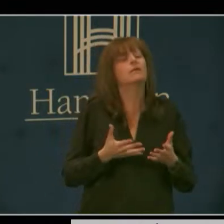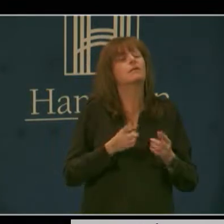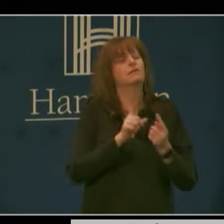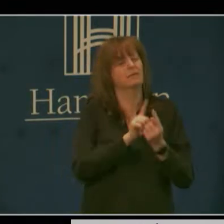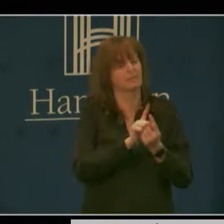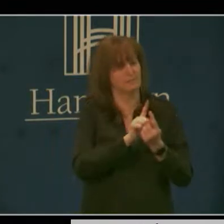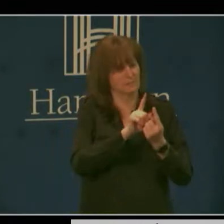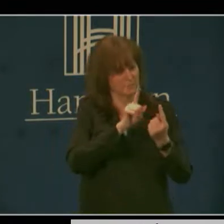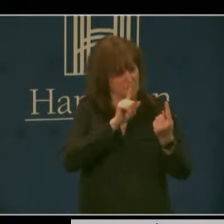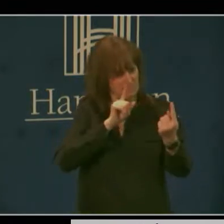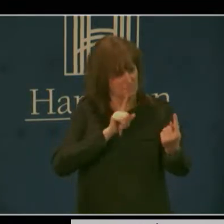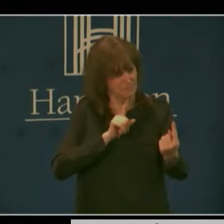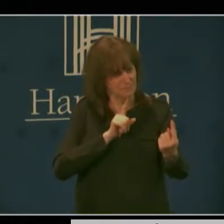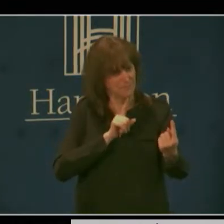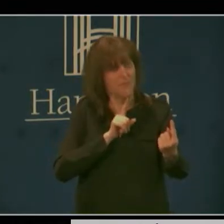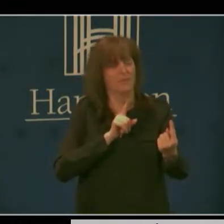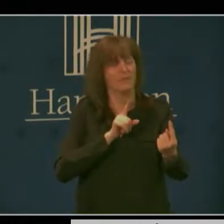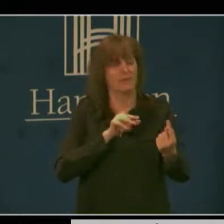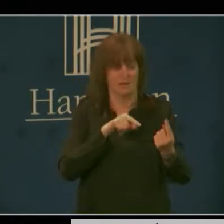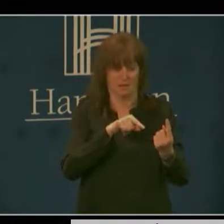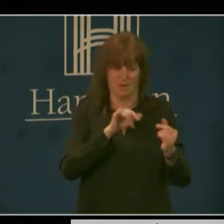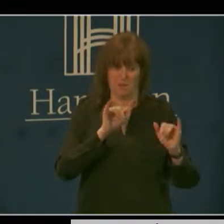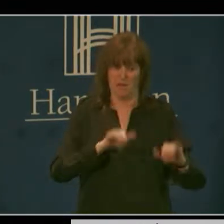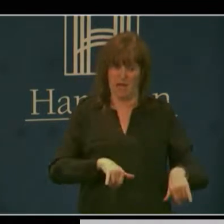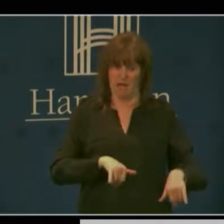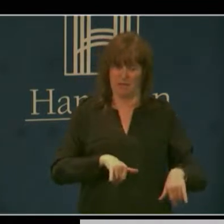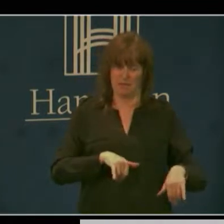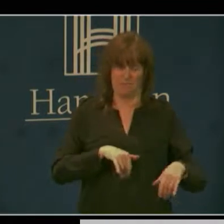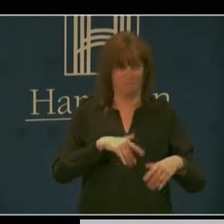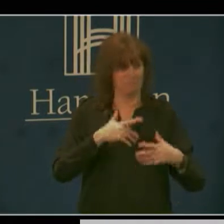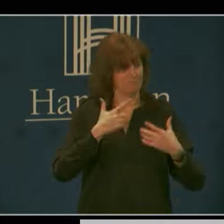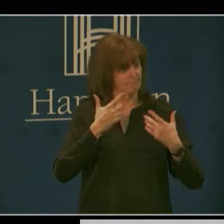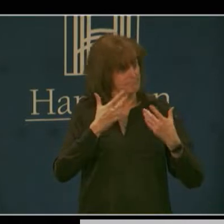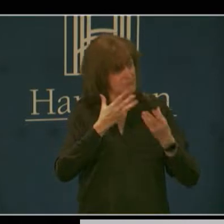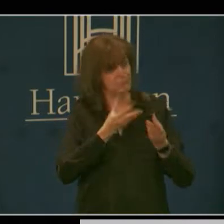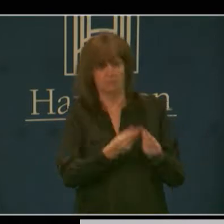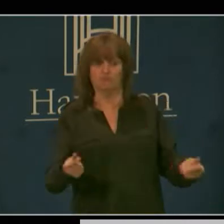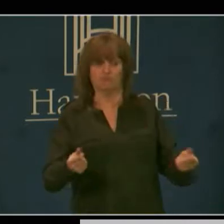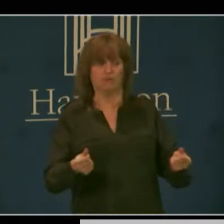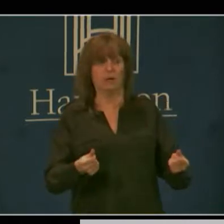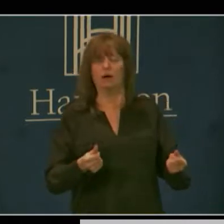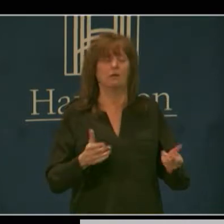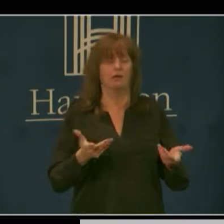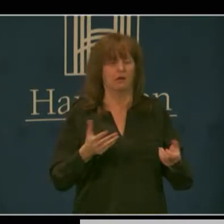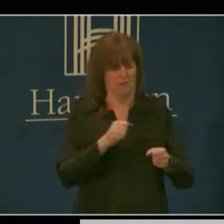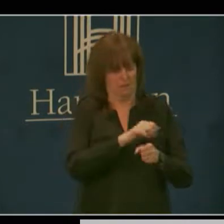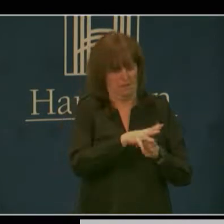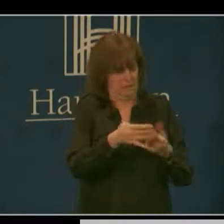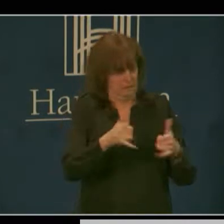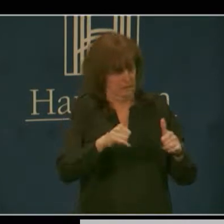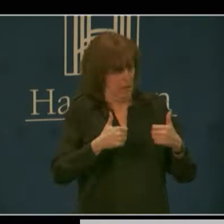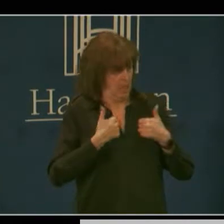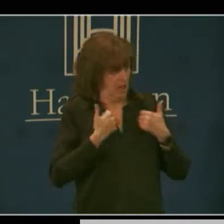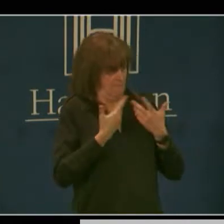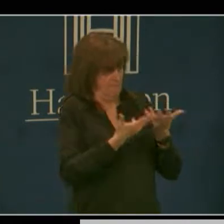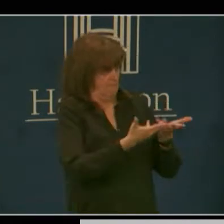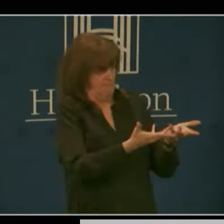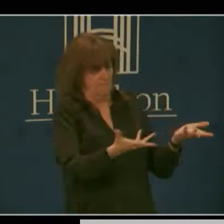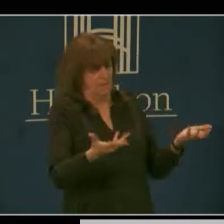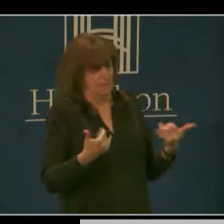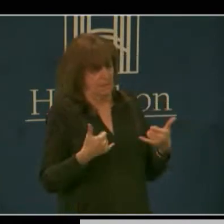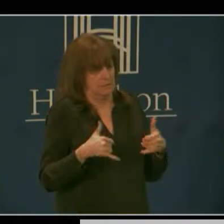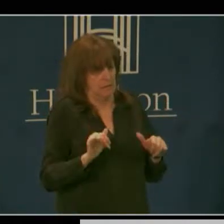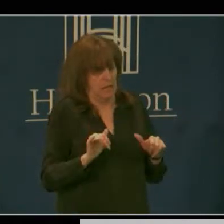I'm not sure that they should, because I think the virus is still going to persist. It's a matter of spreading out,